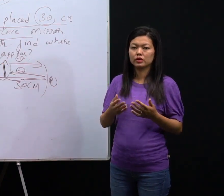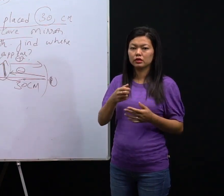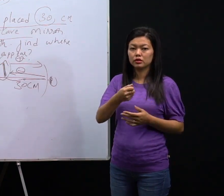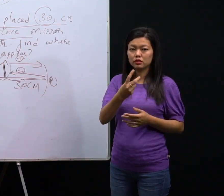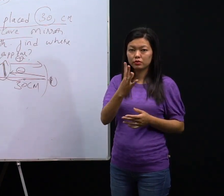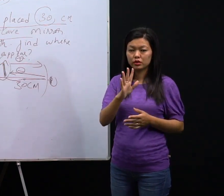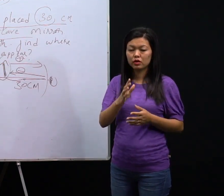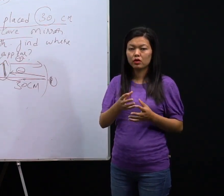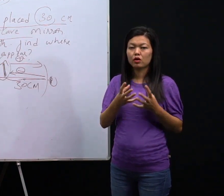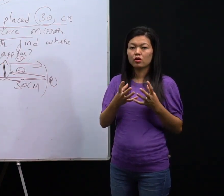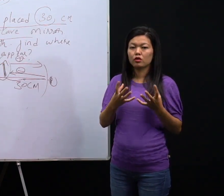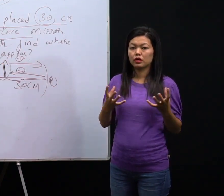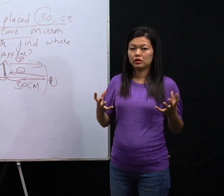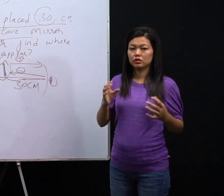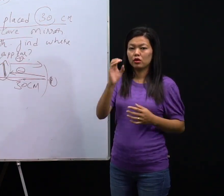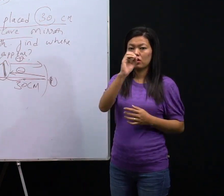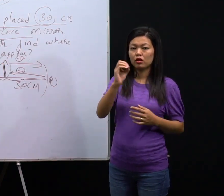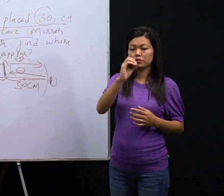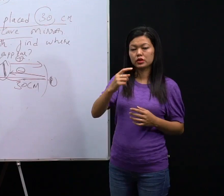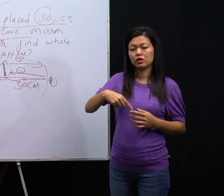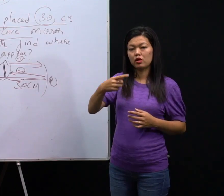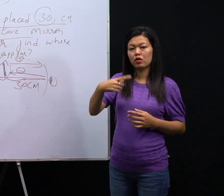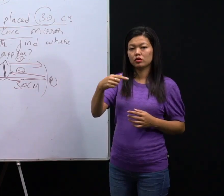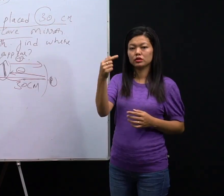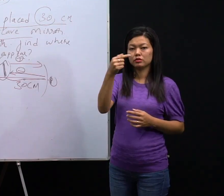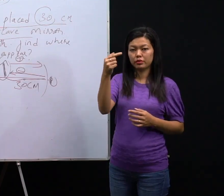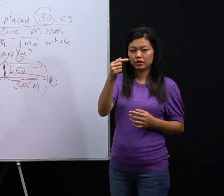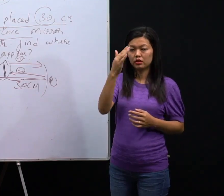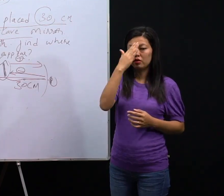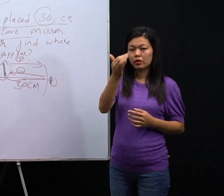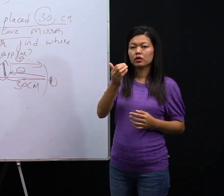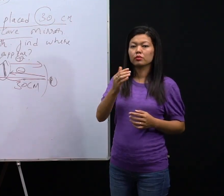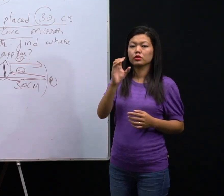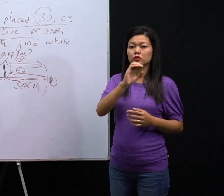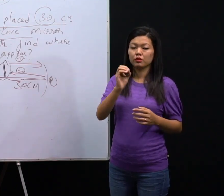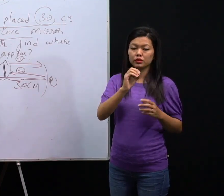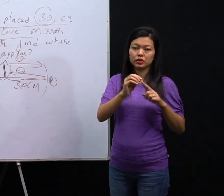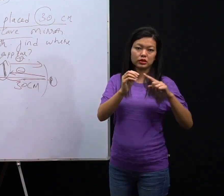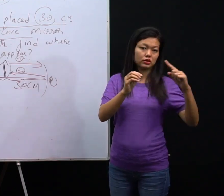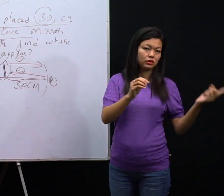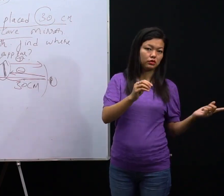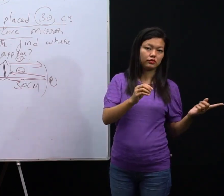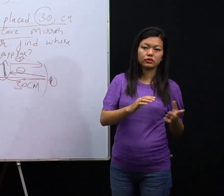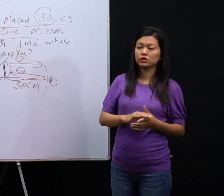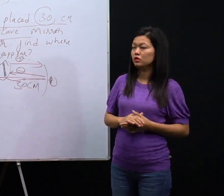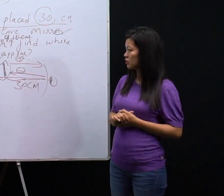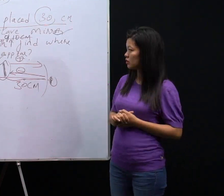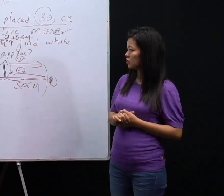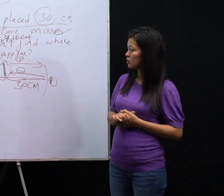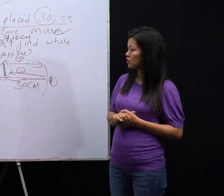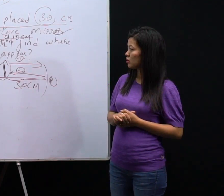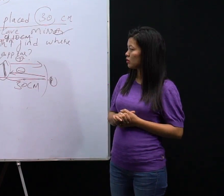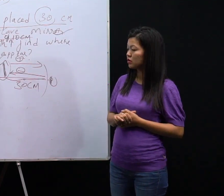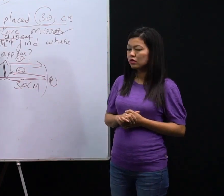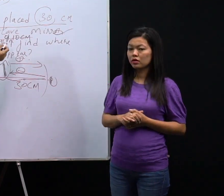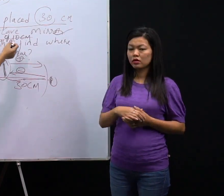So object will always be minus. Clear? Object will always be minus. Okay, now